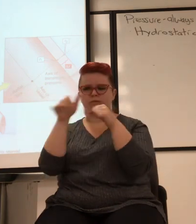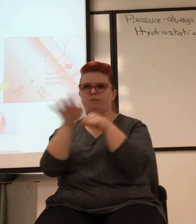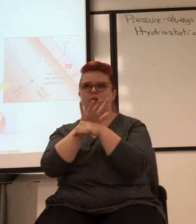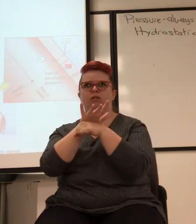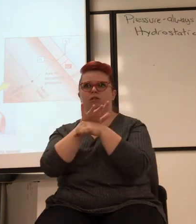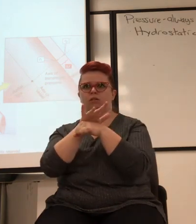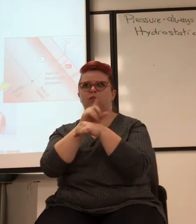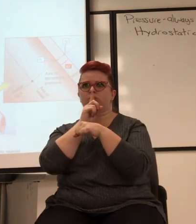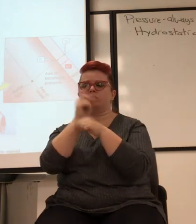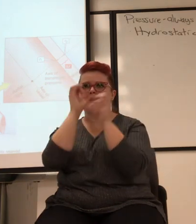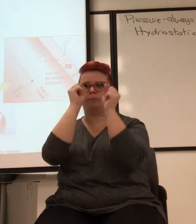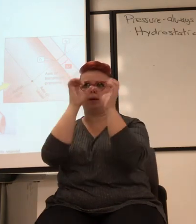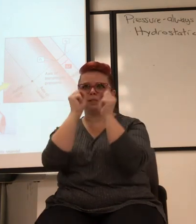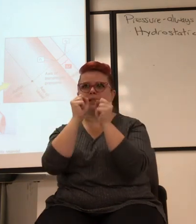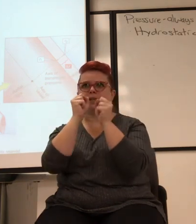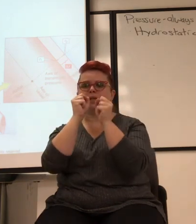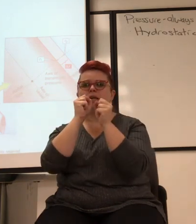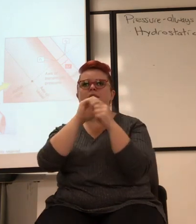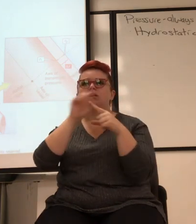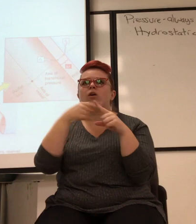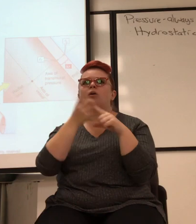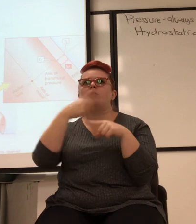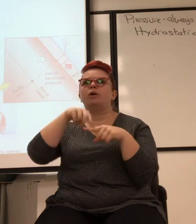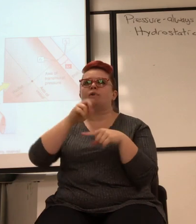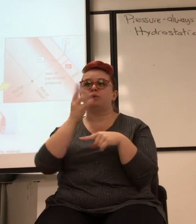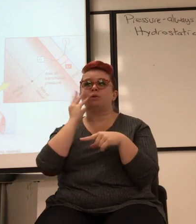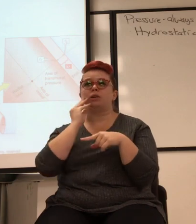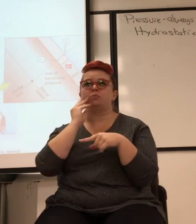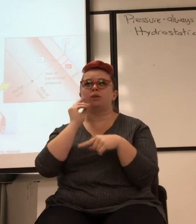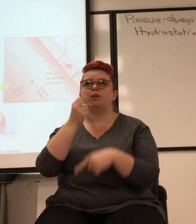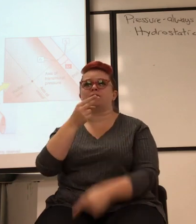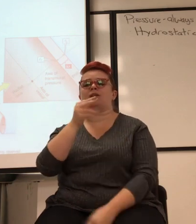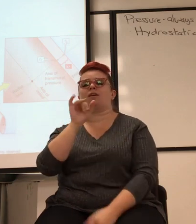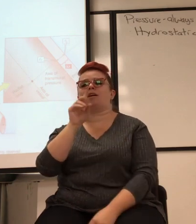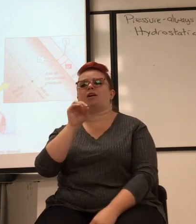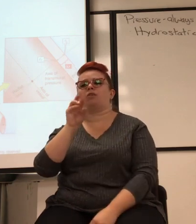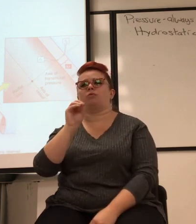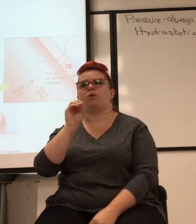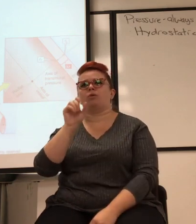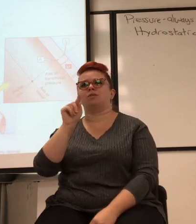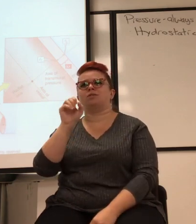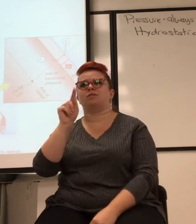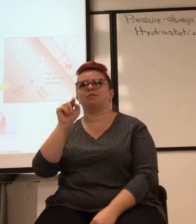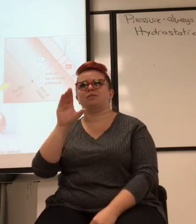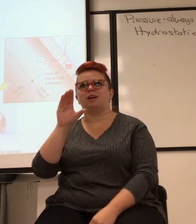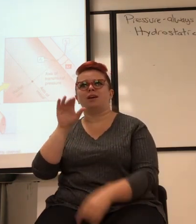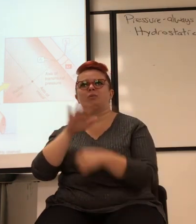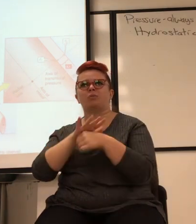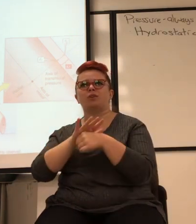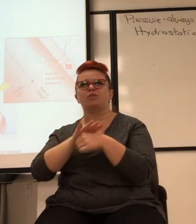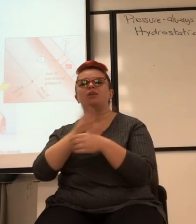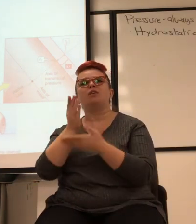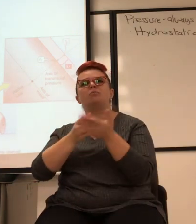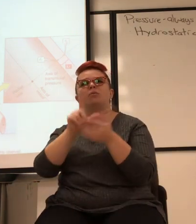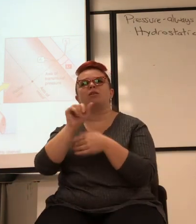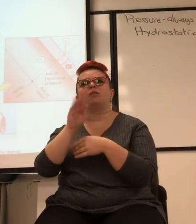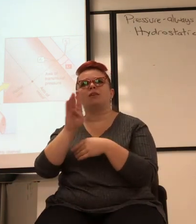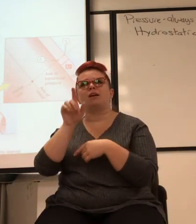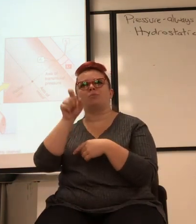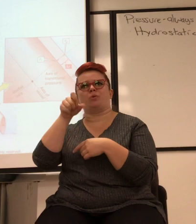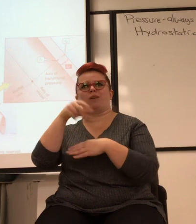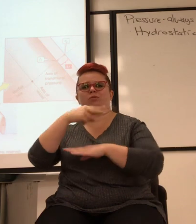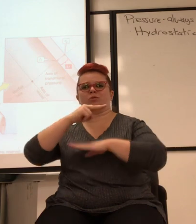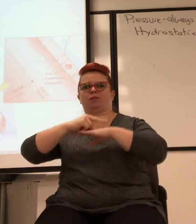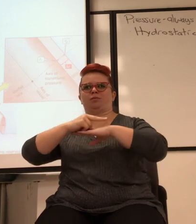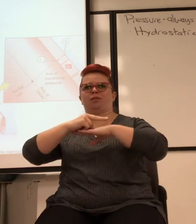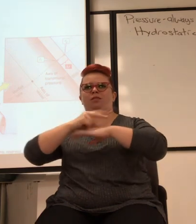amazing. Now, in the case where you'll experience hydrostatic pressure, there's a part of the lab where you're asked to lie down,